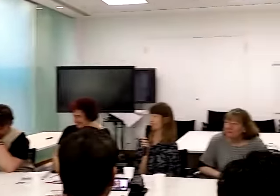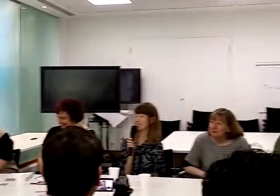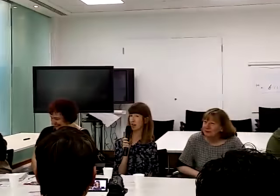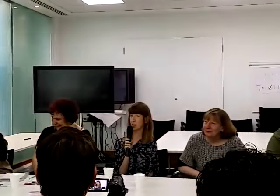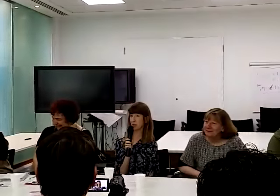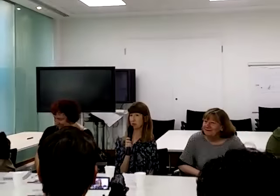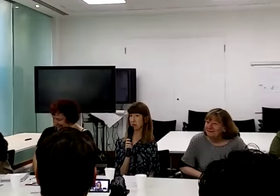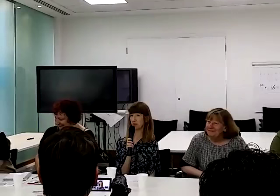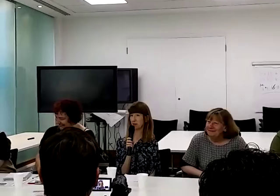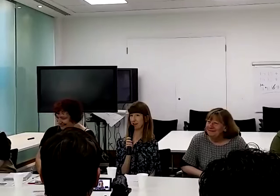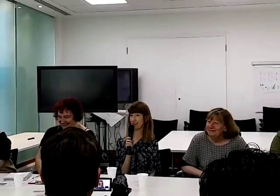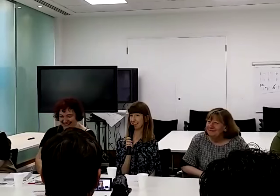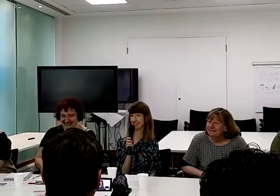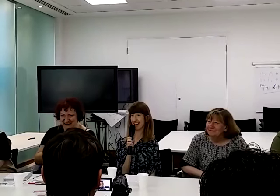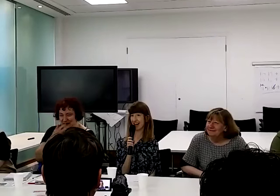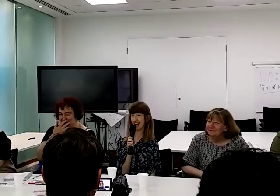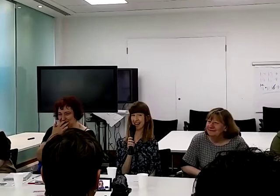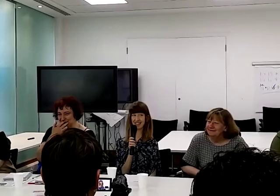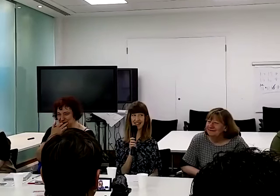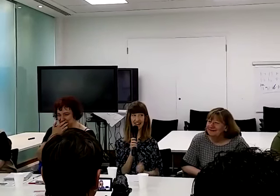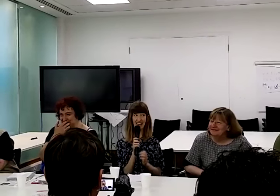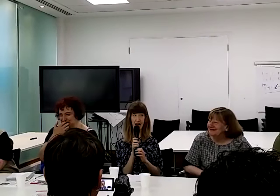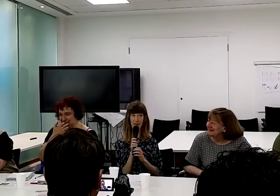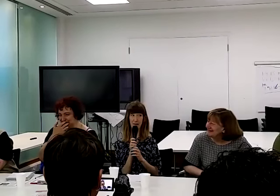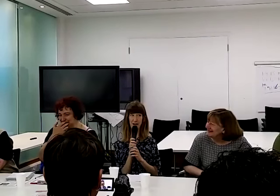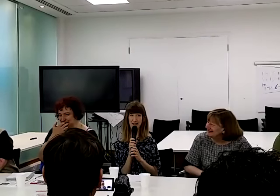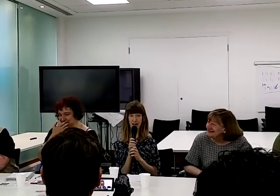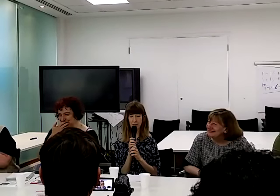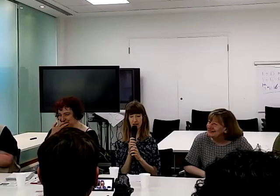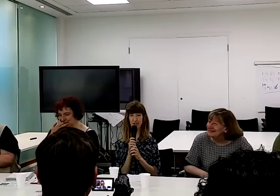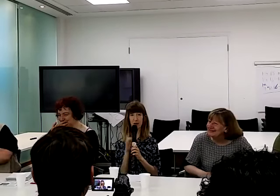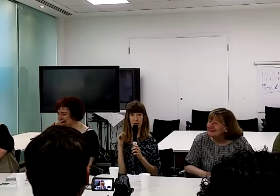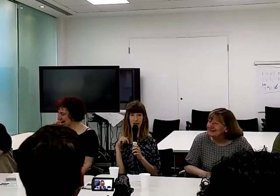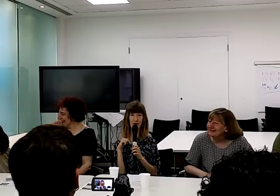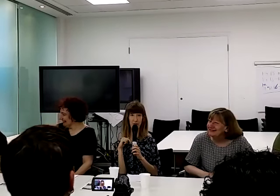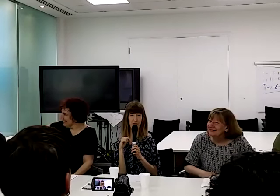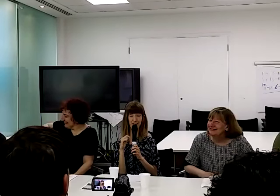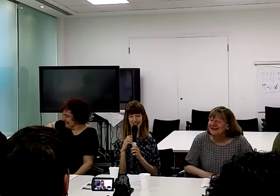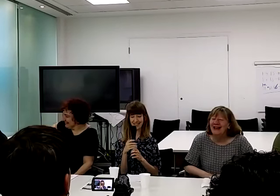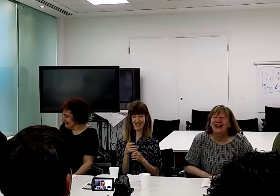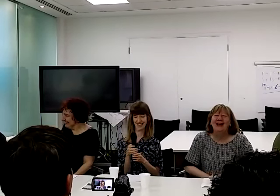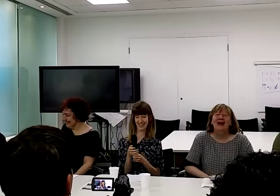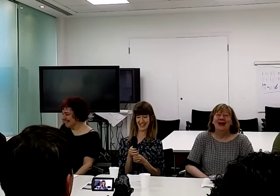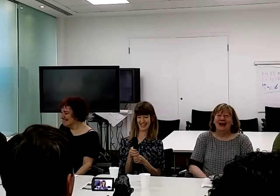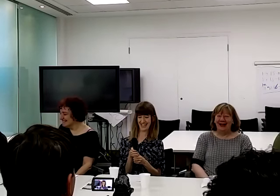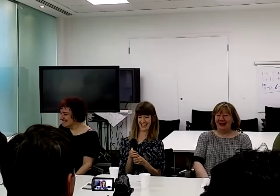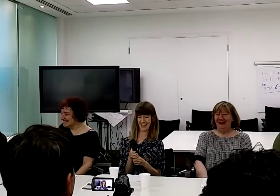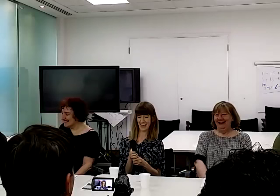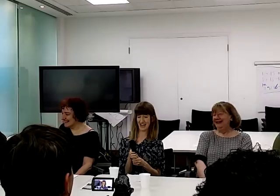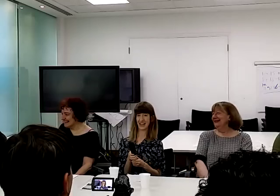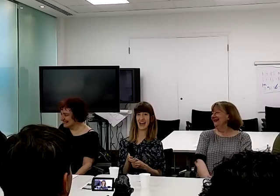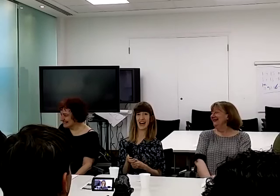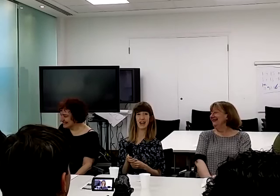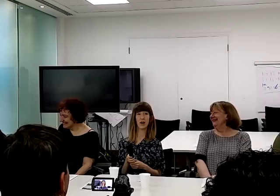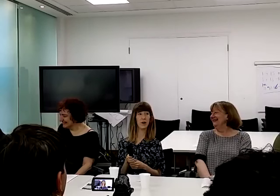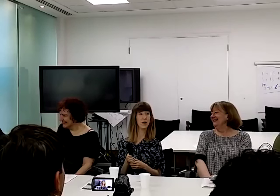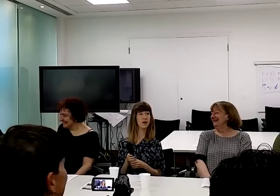Before she starts, would you all join us in singing Happy Birthday? I'm going to turn the mic off. On the count of